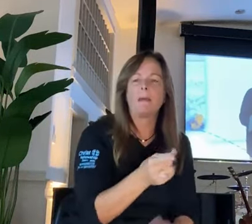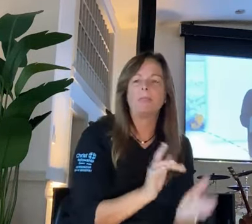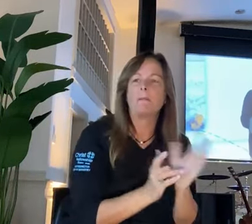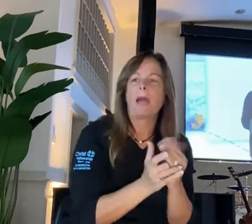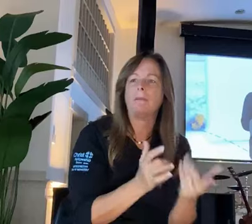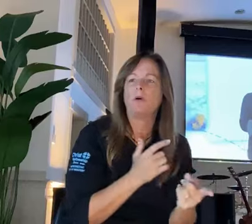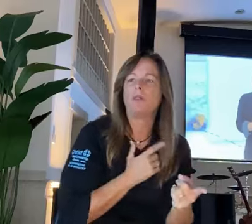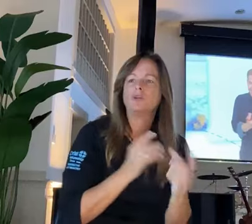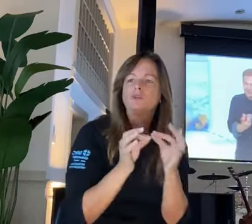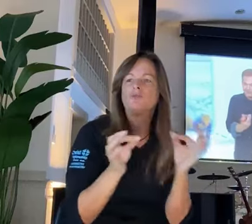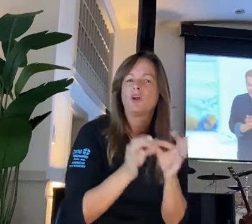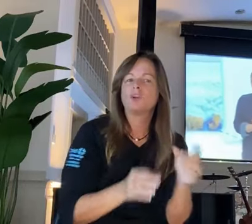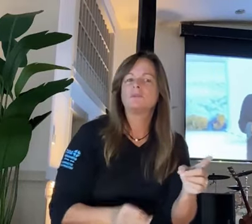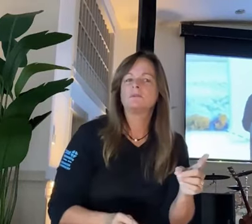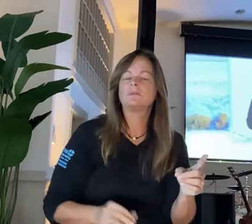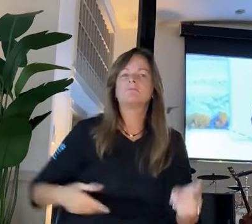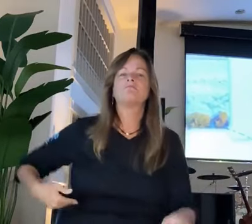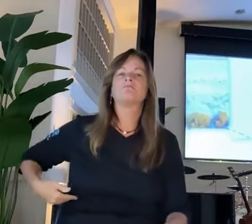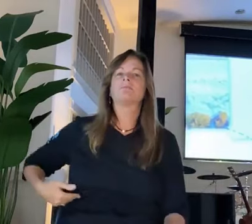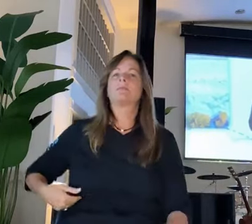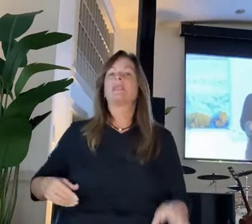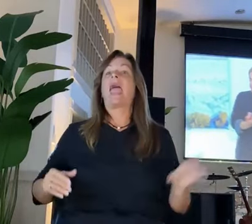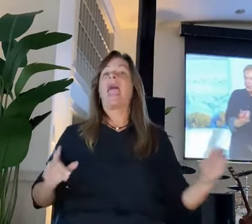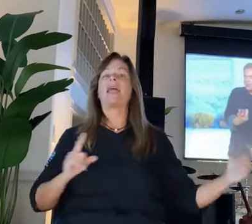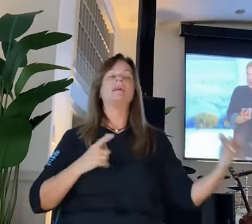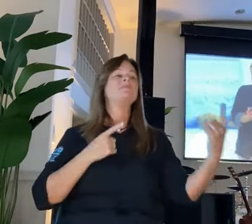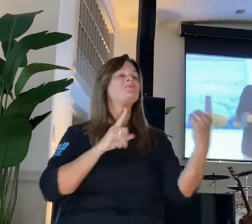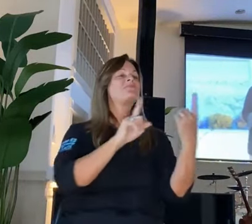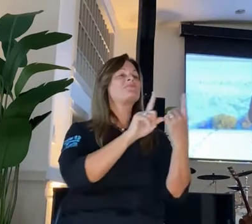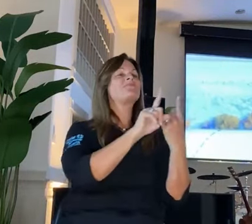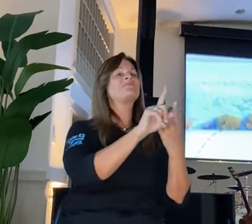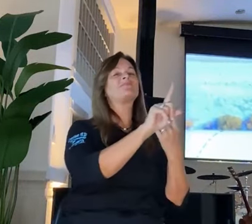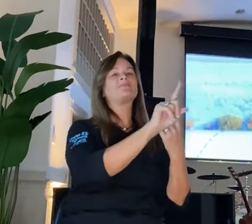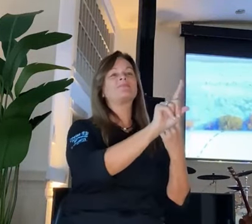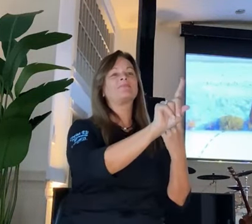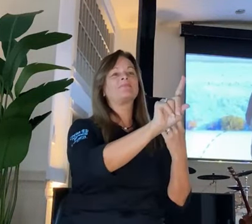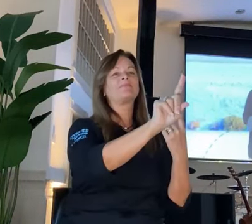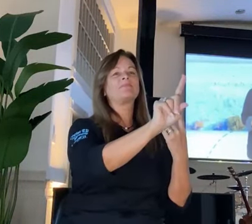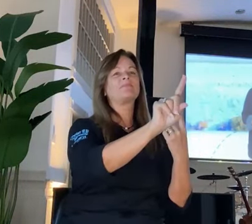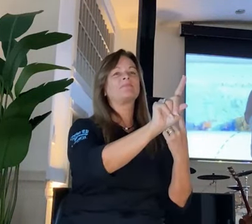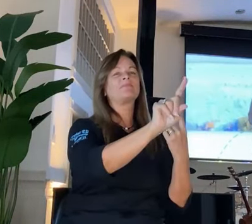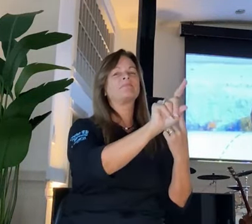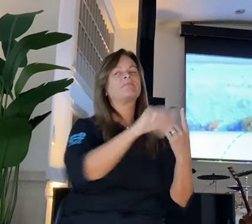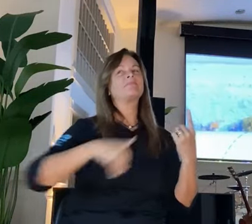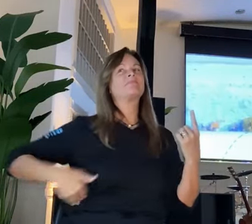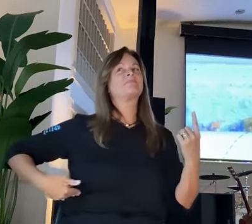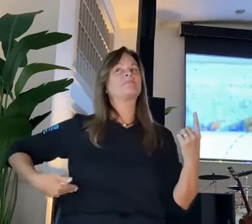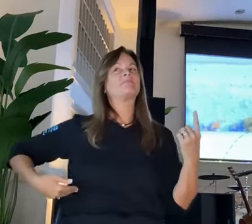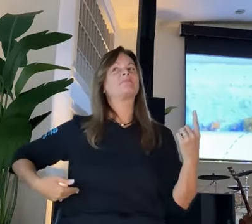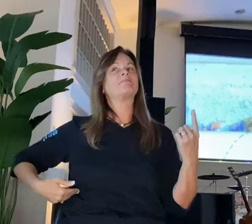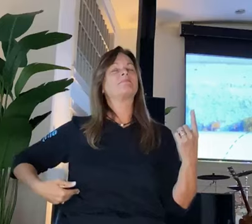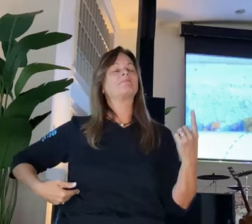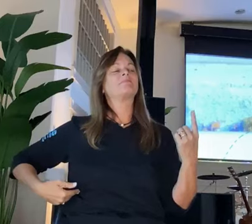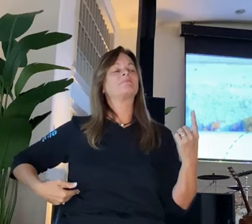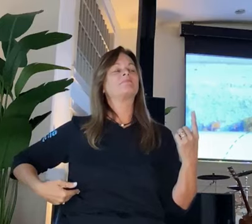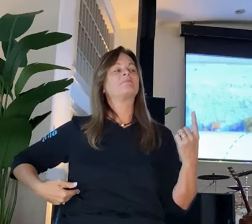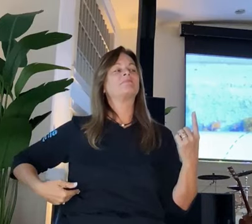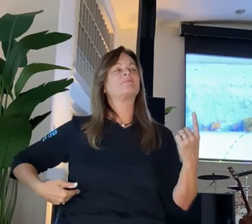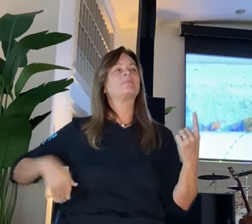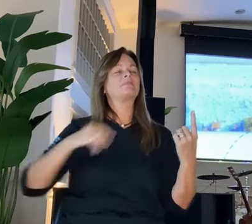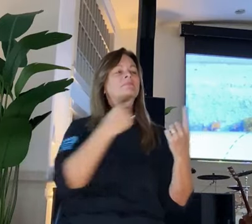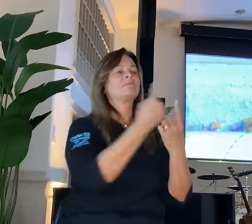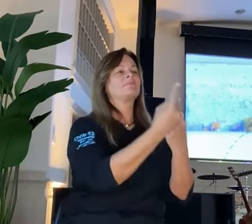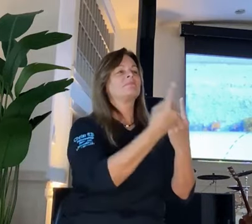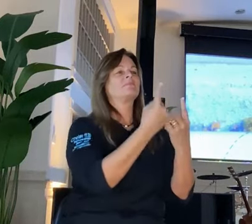to guide you, and then He starts making little subtle directions in your life, and you begin to learn His voice and experience and intimacy with Him, that you don't have